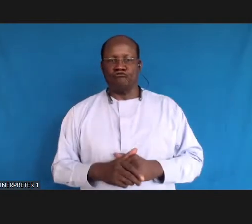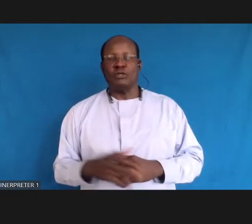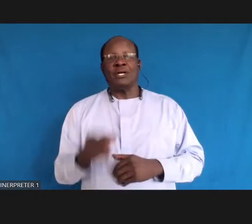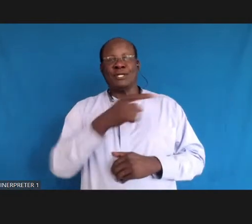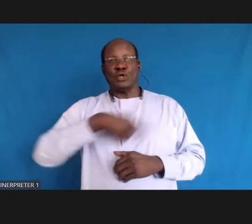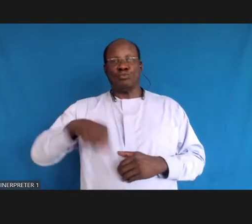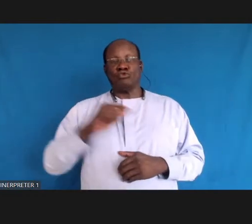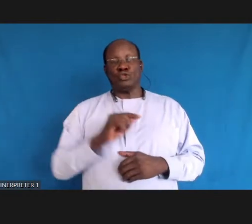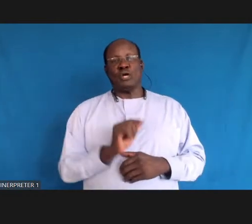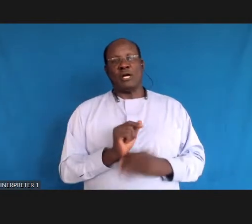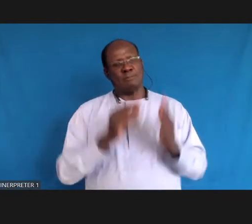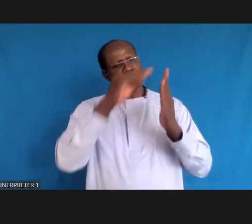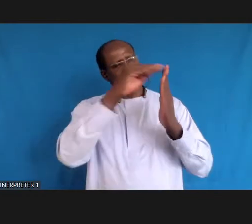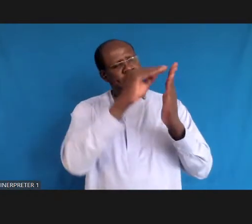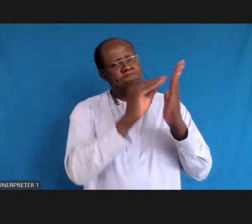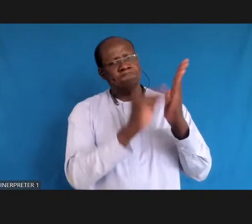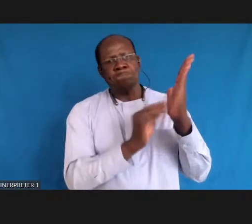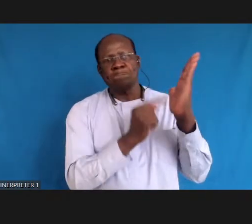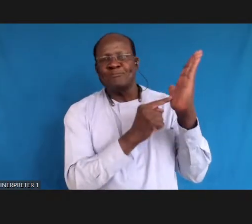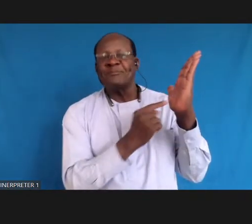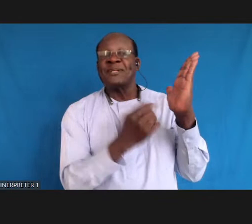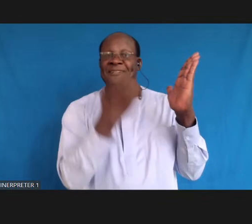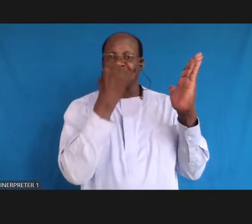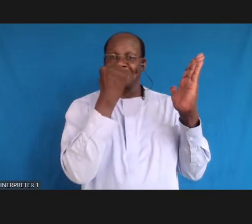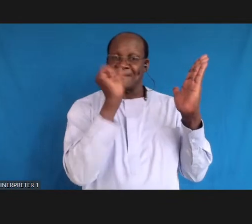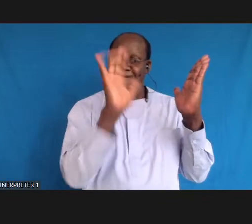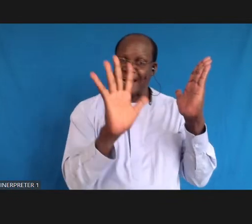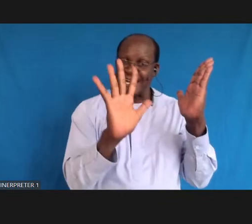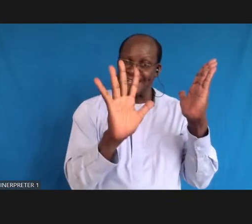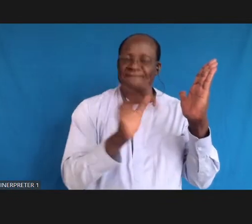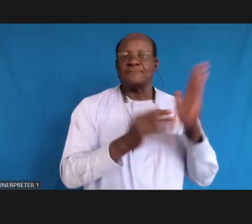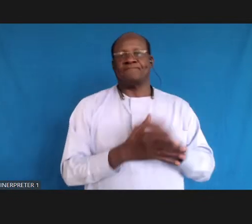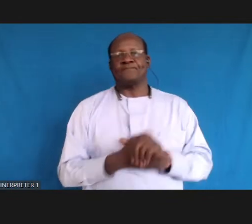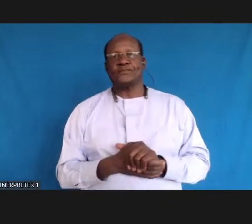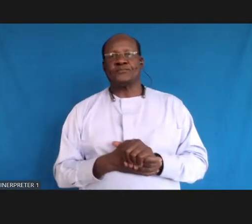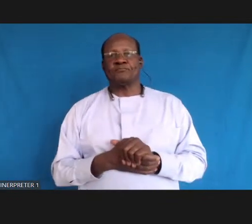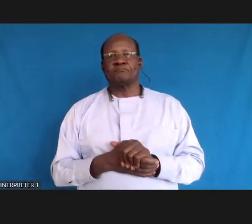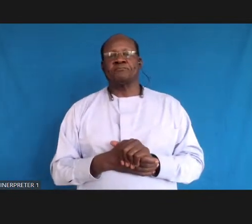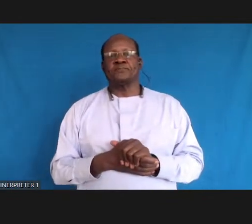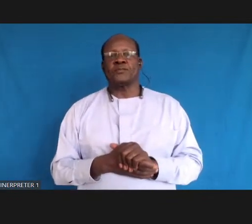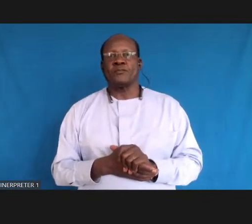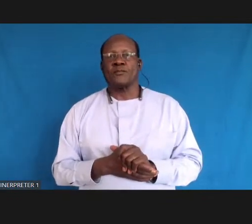5 of the agenda. We are